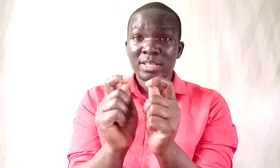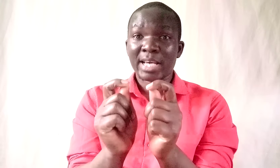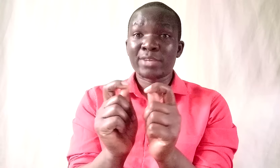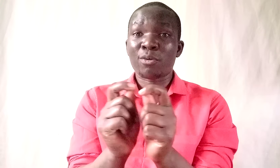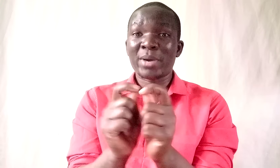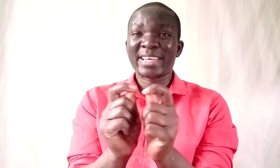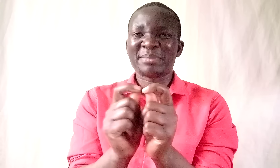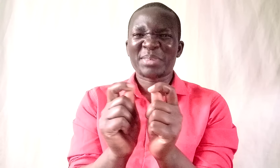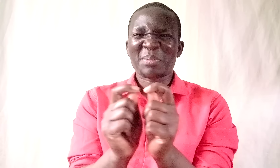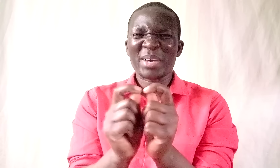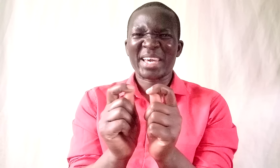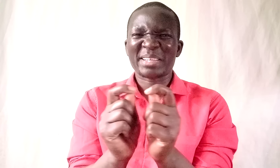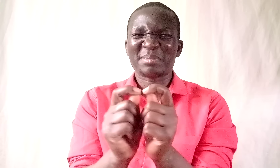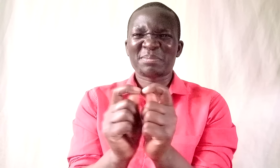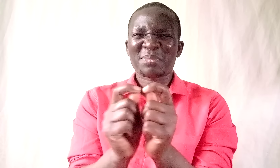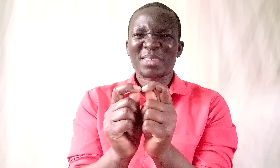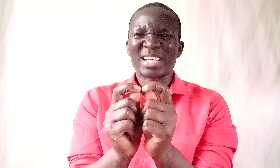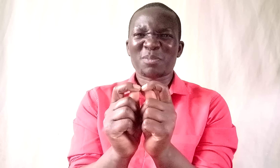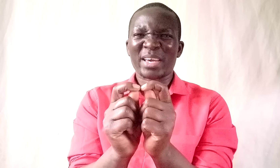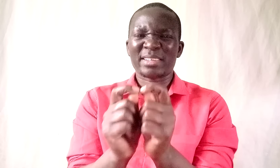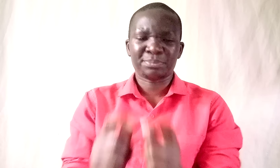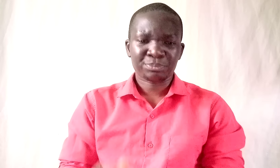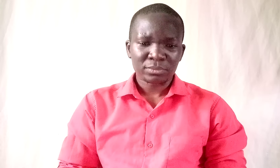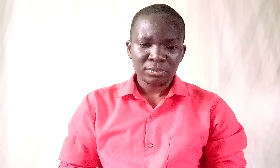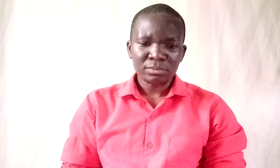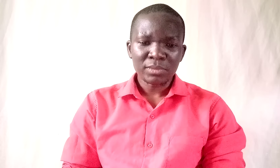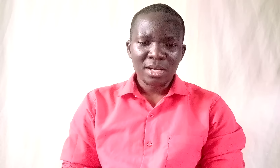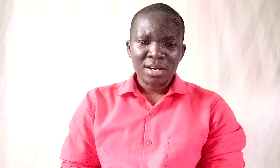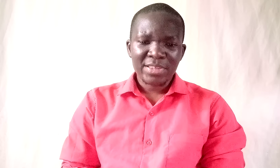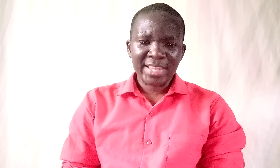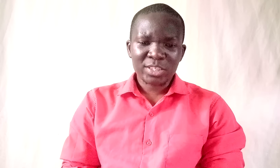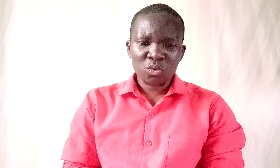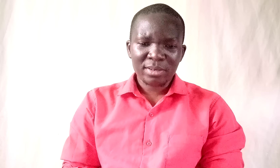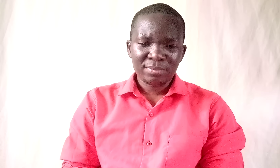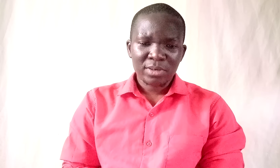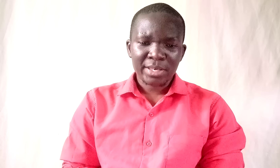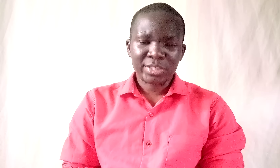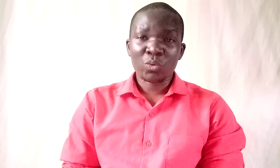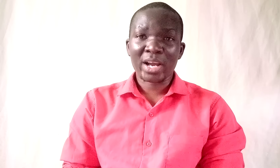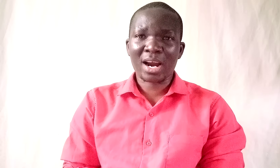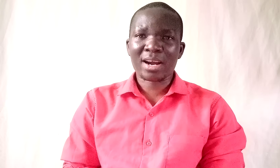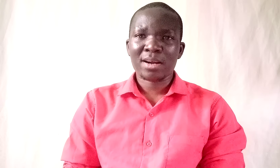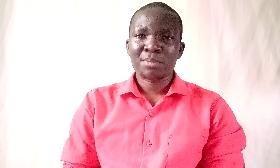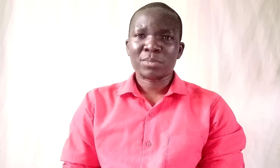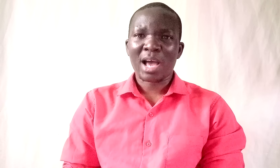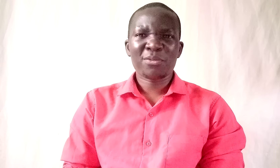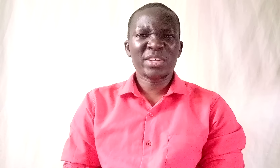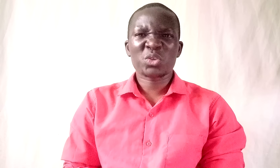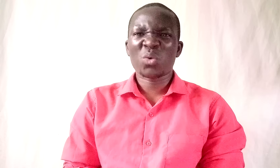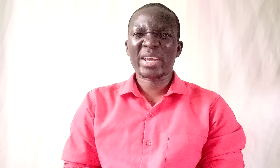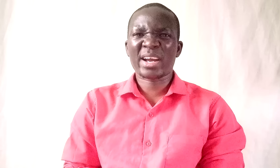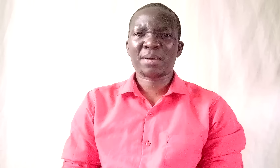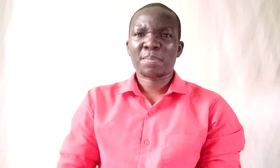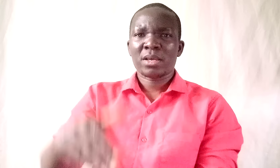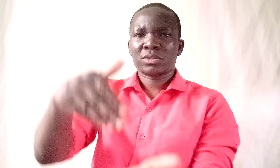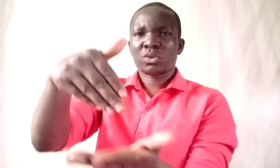sign for pain. That's pain. The next one is weak. I feel so weak. So